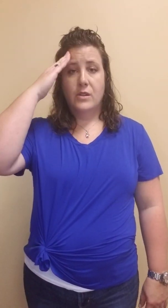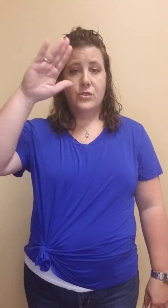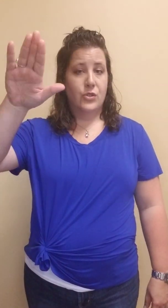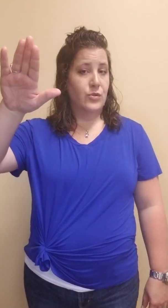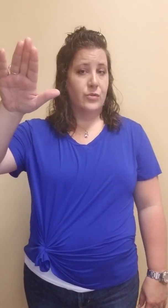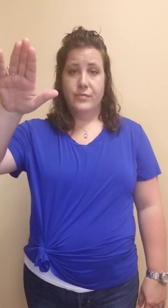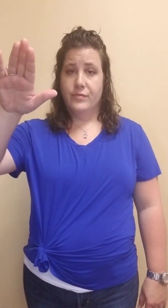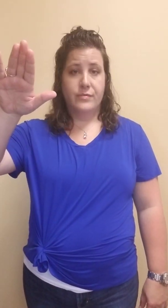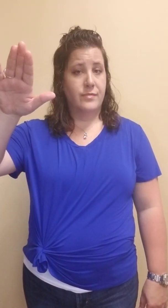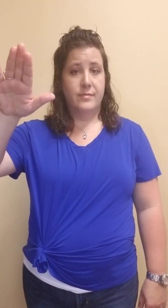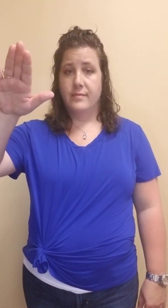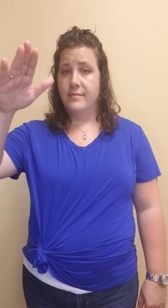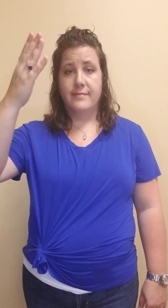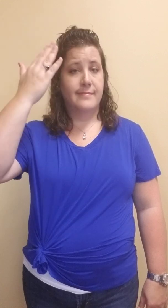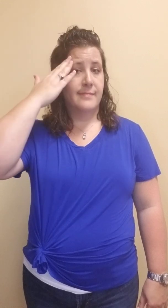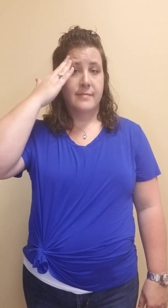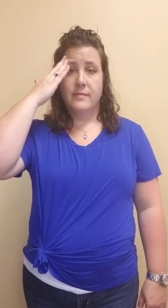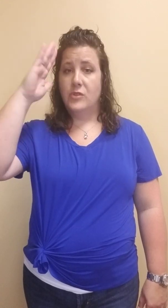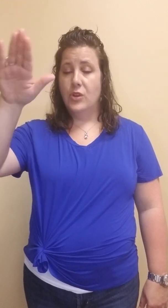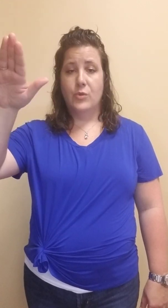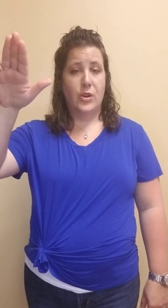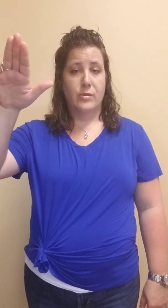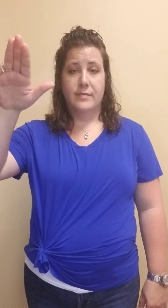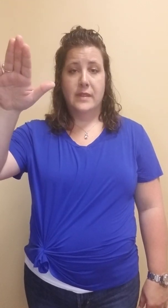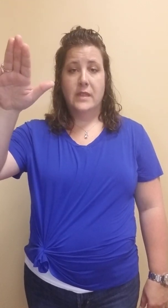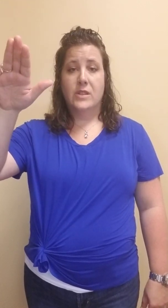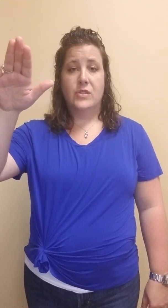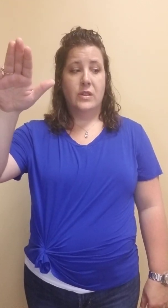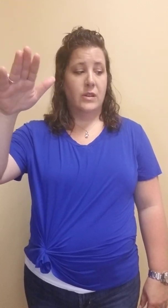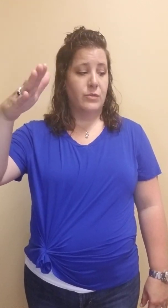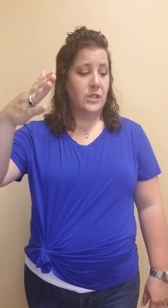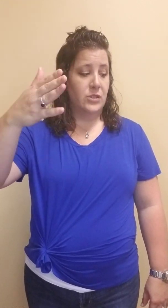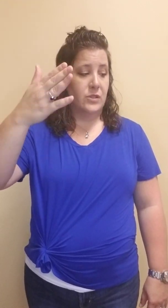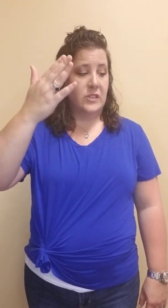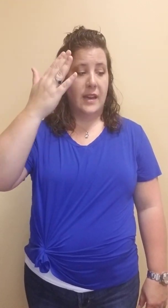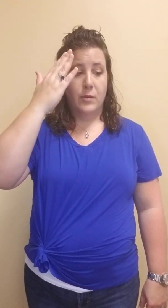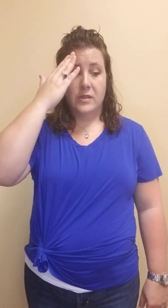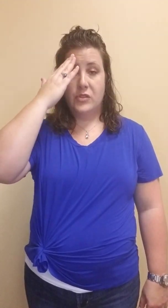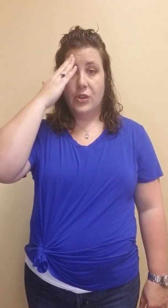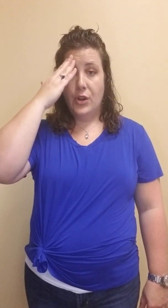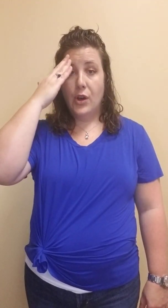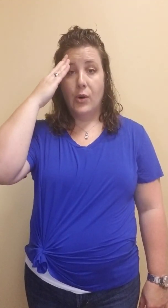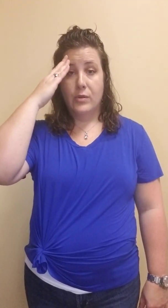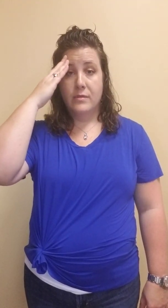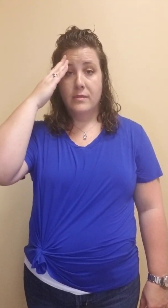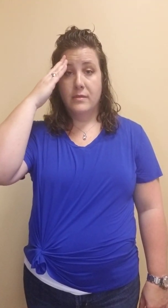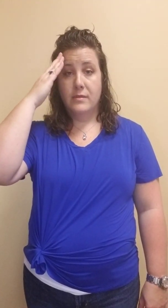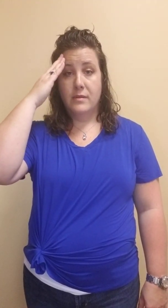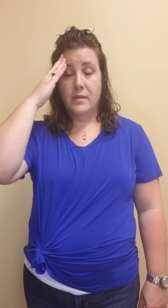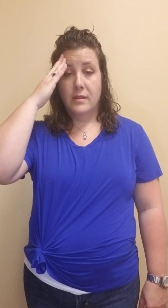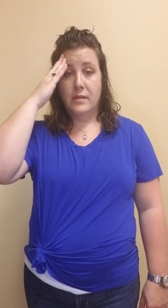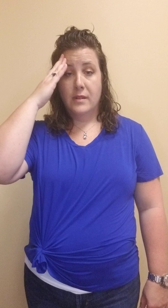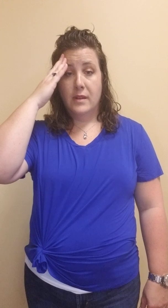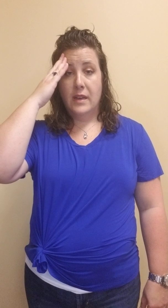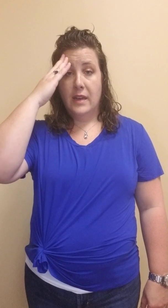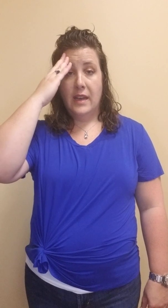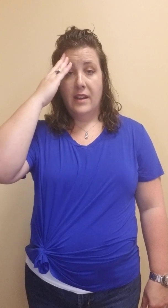Don't know, don't know. So the original sign was to know, and it